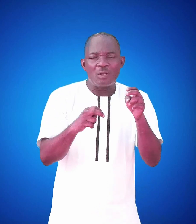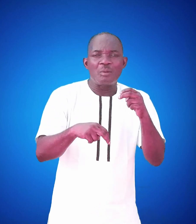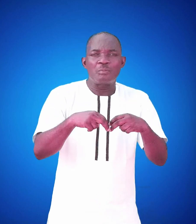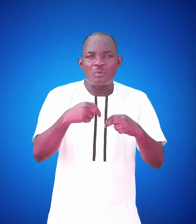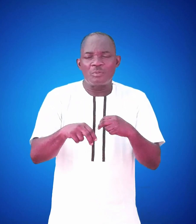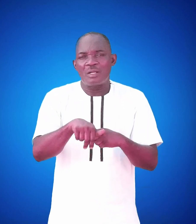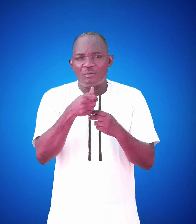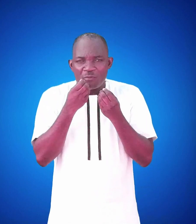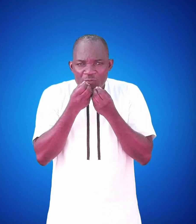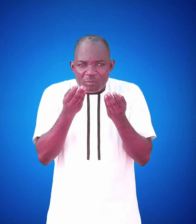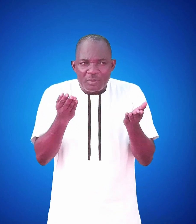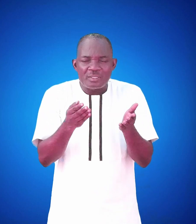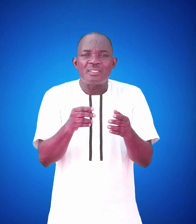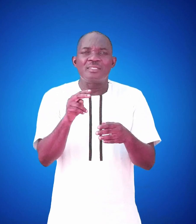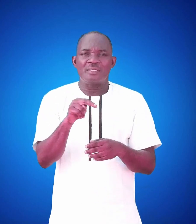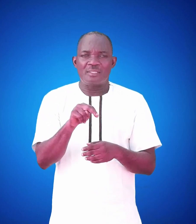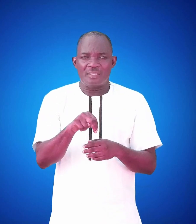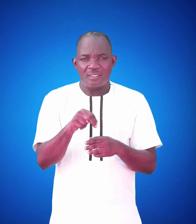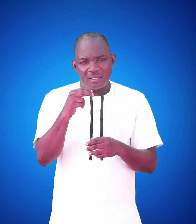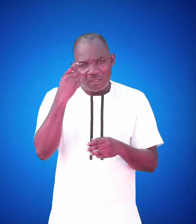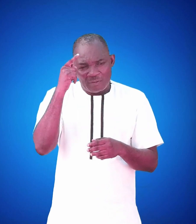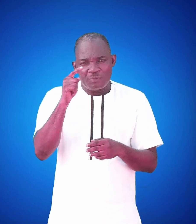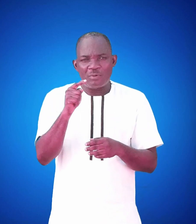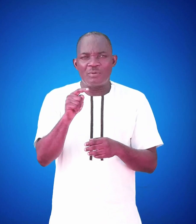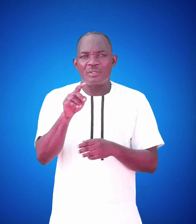or update requests to